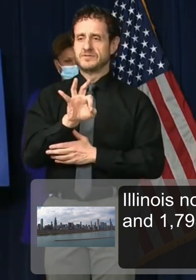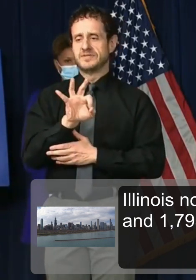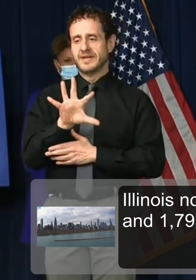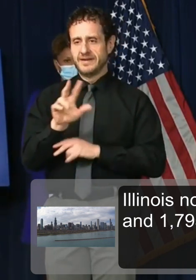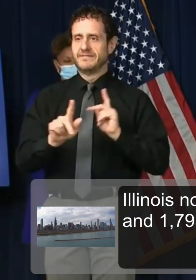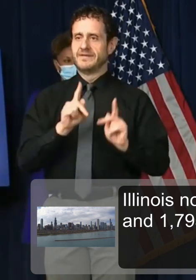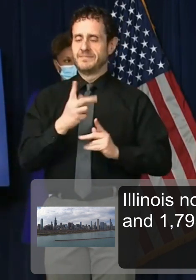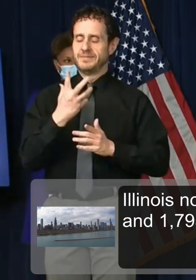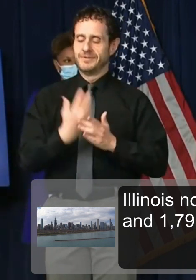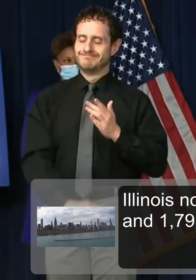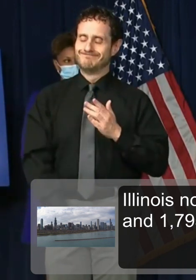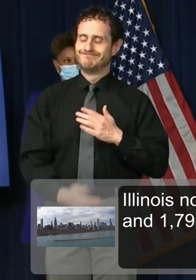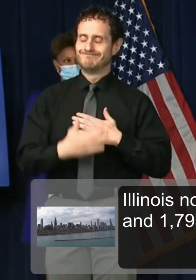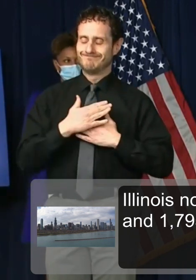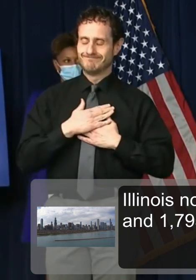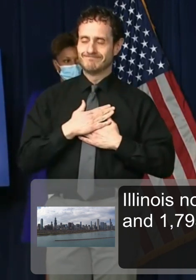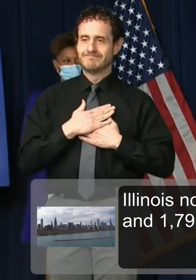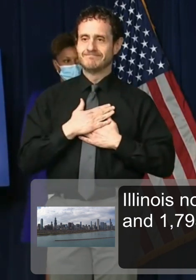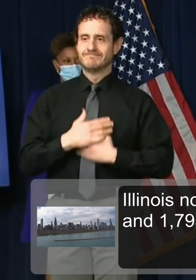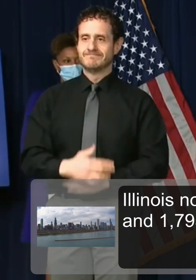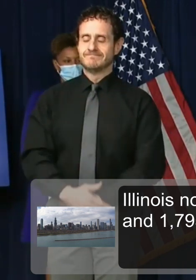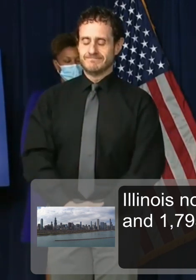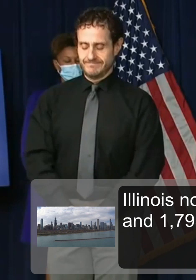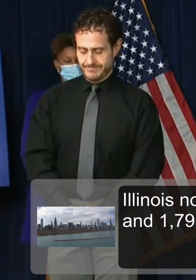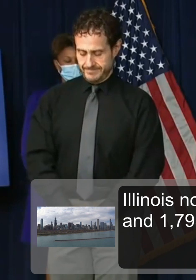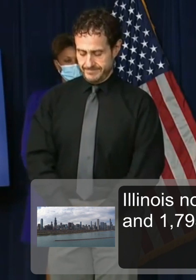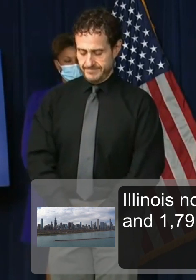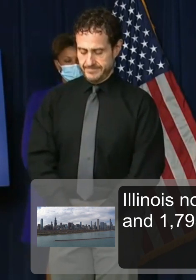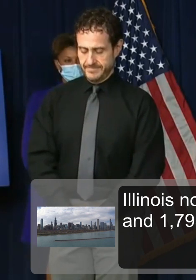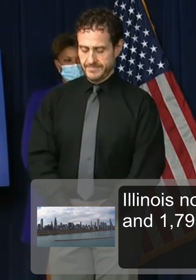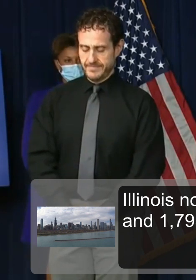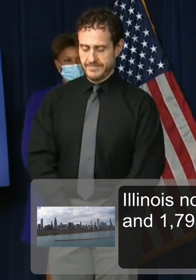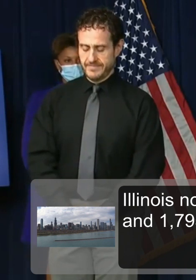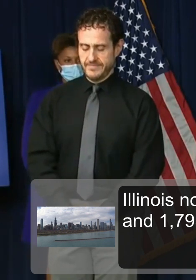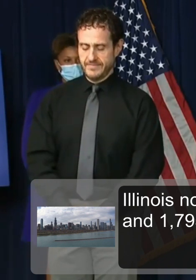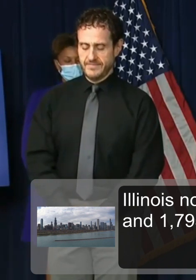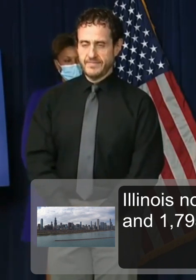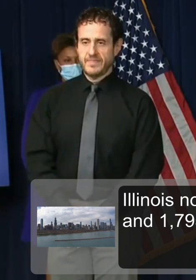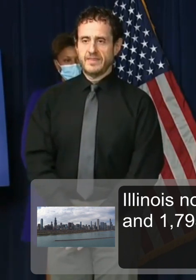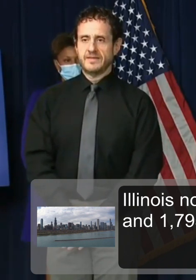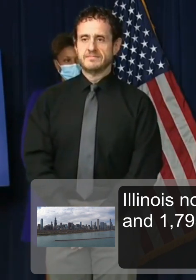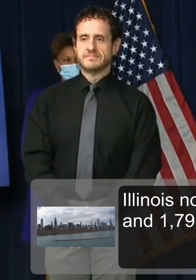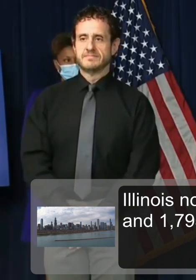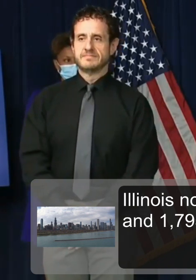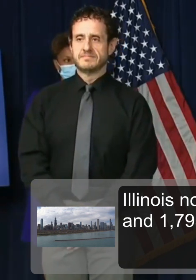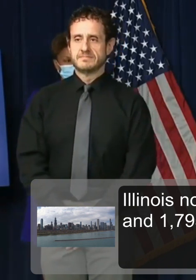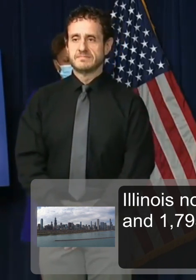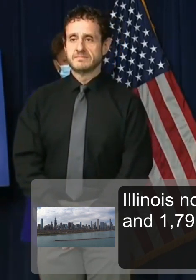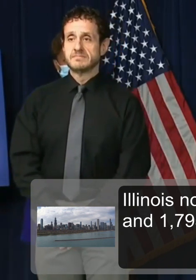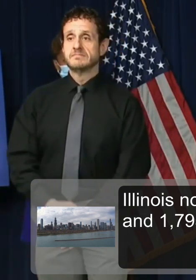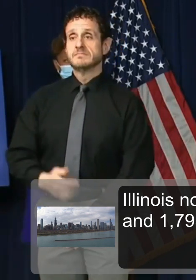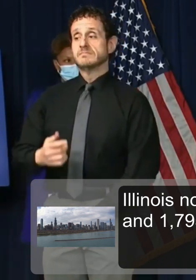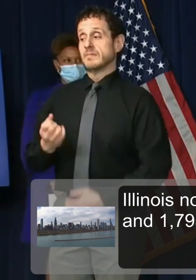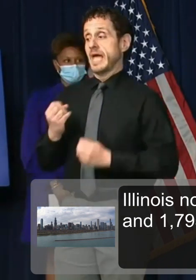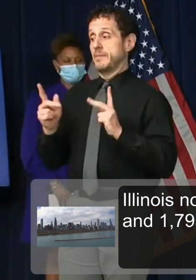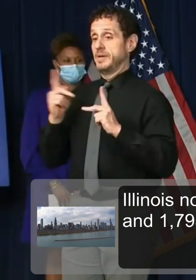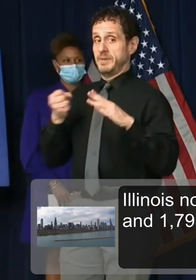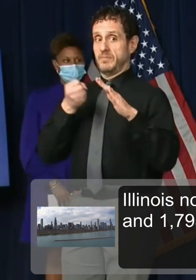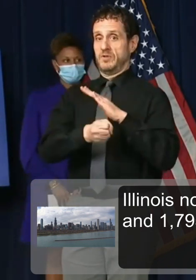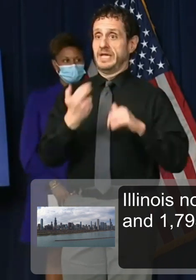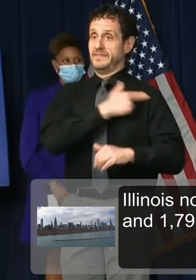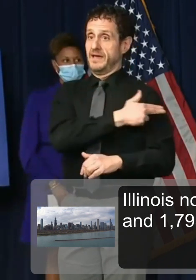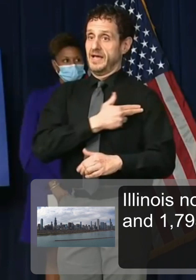1,795 lives lost. In terms of numbers of individuals that were hospitalized in